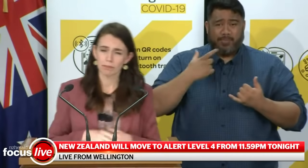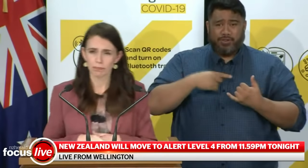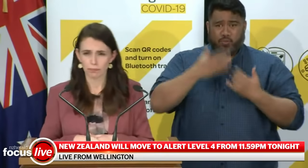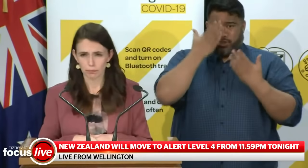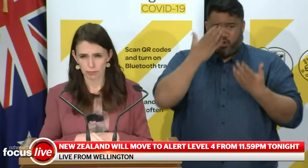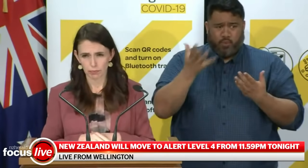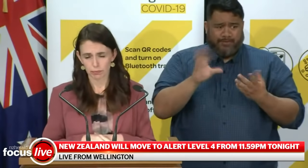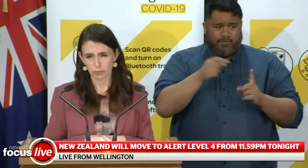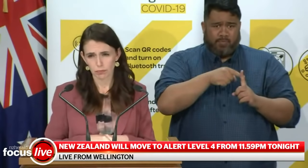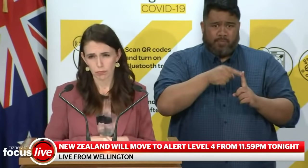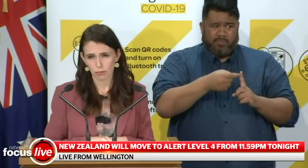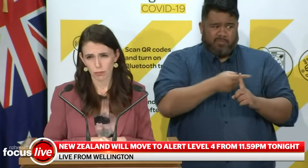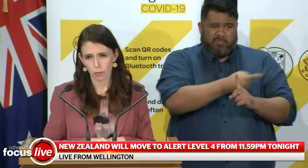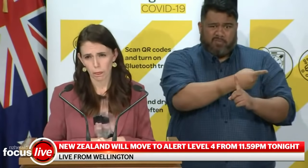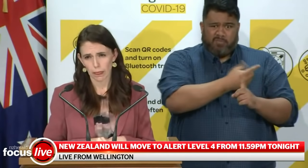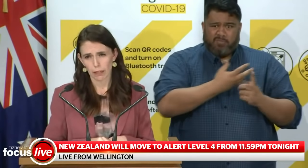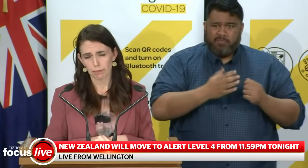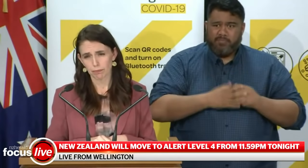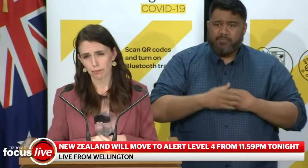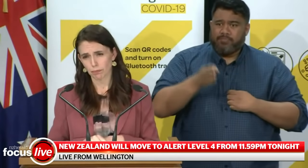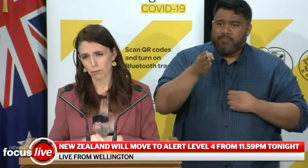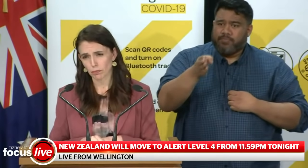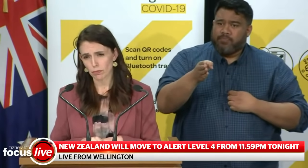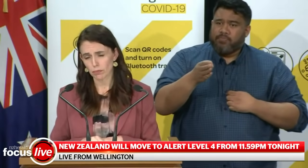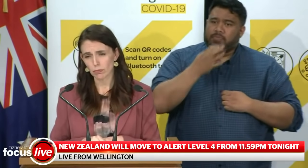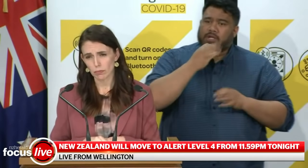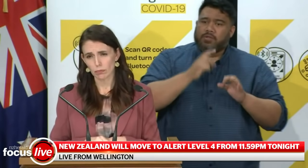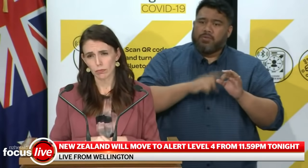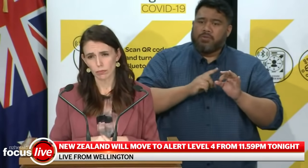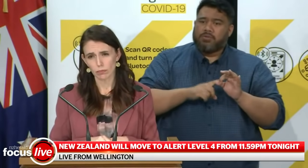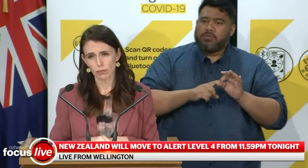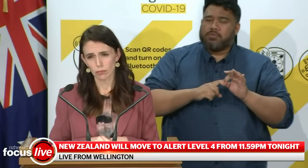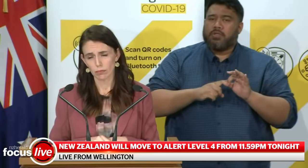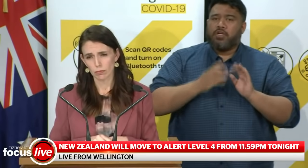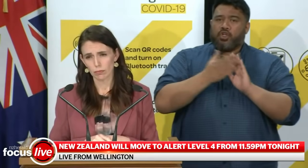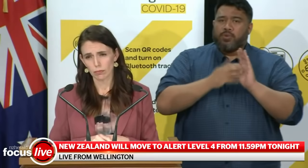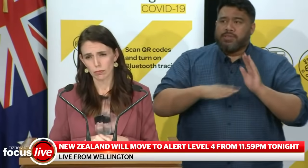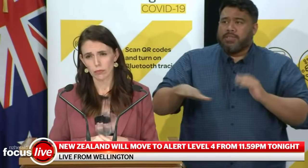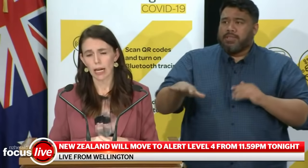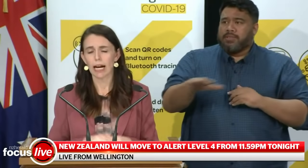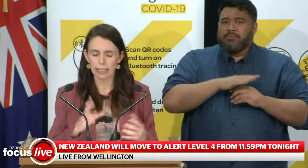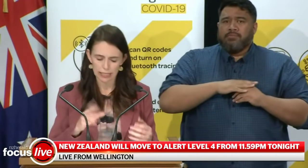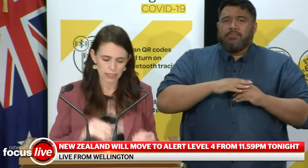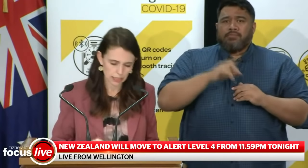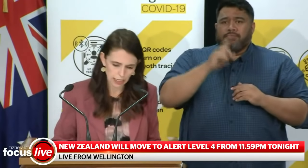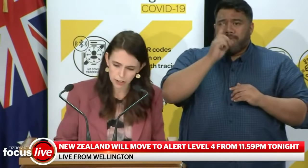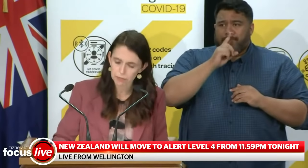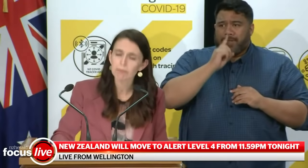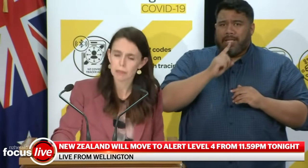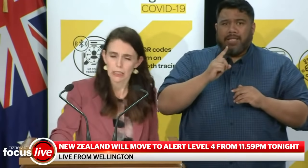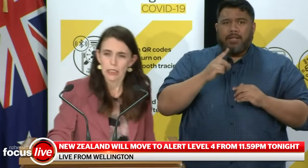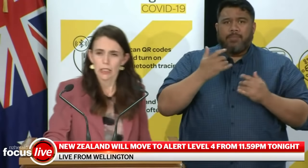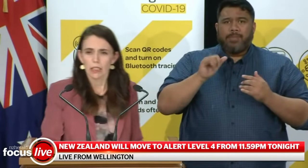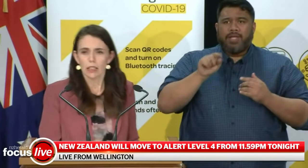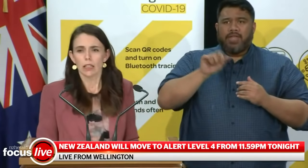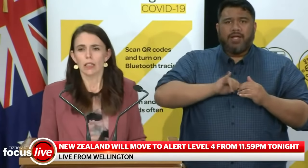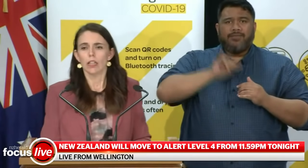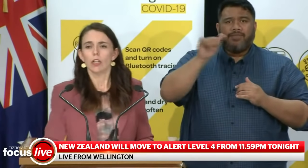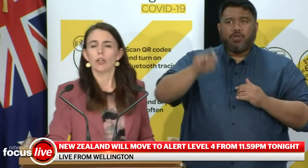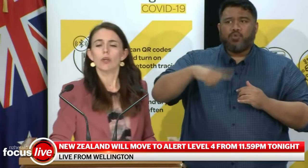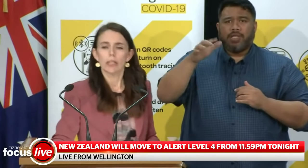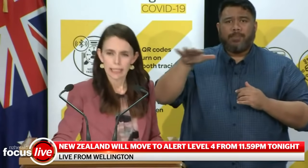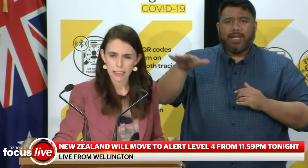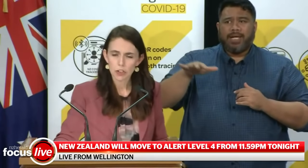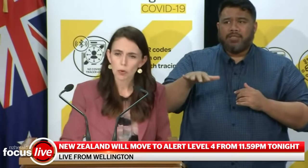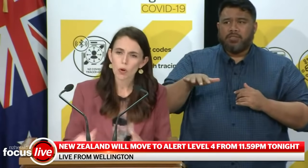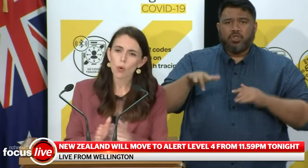Look. Prime Minister, just people who are around the country, away from home. Yes, thank you. Yeah, what happens